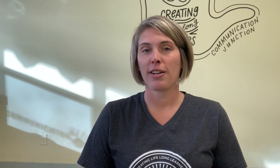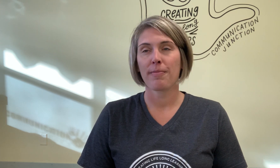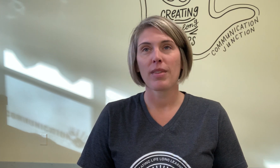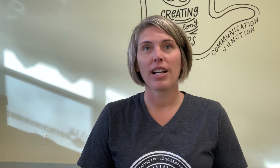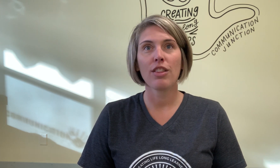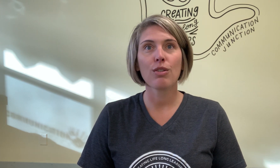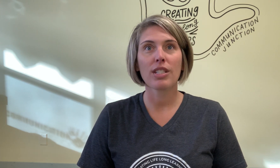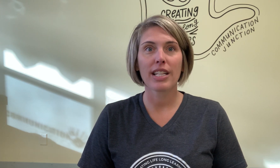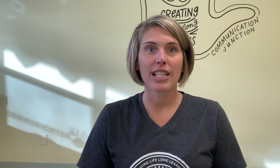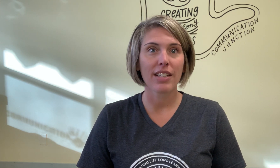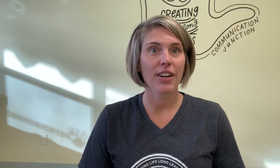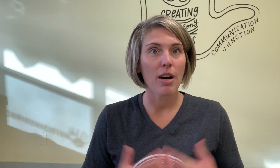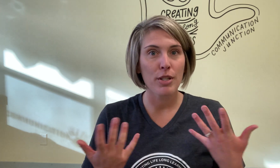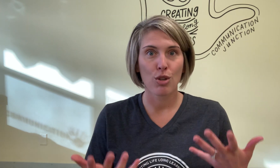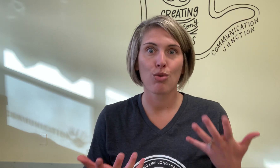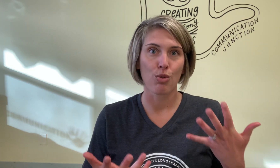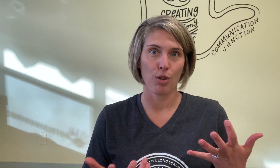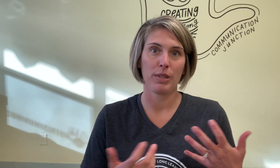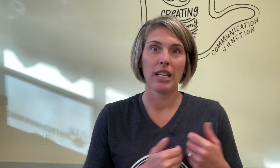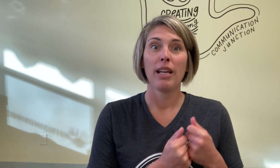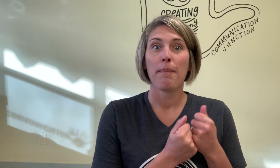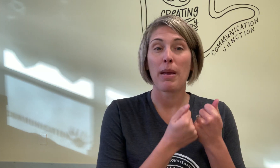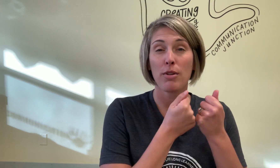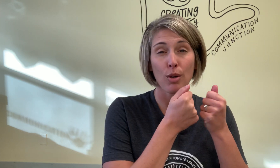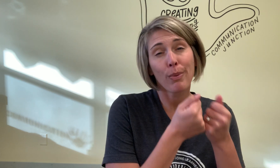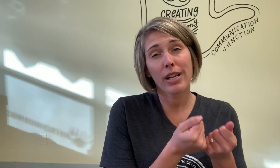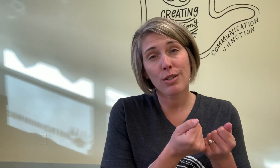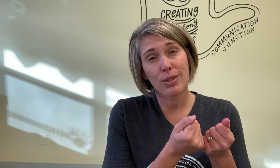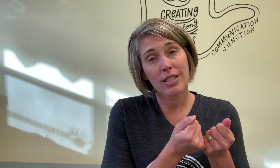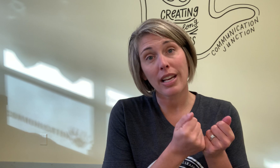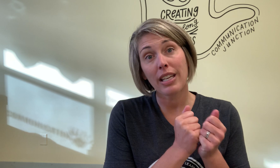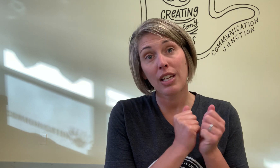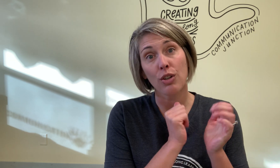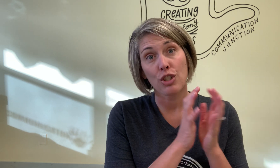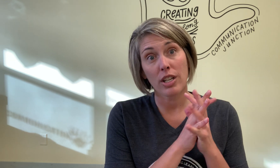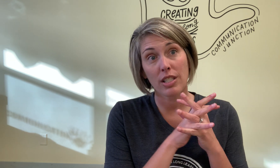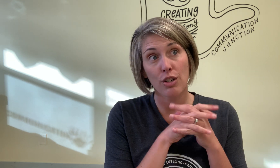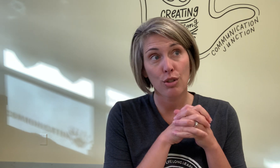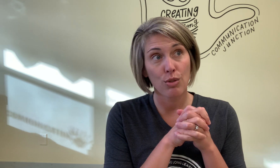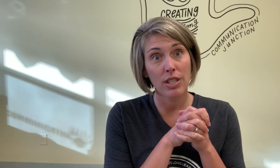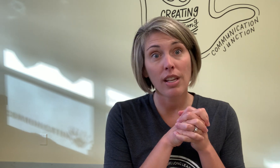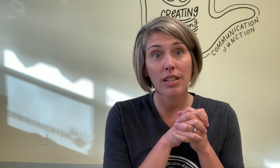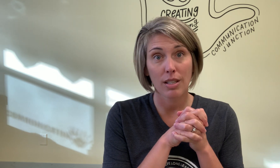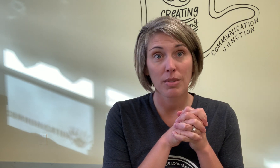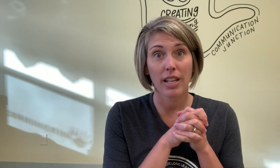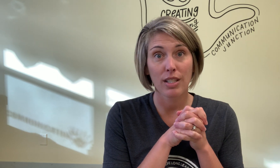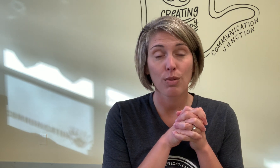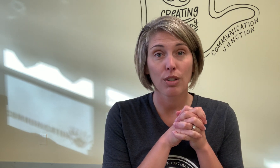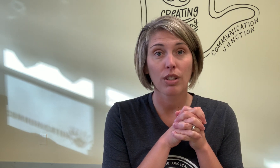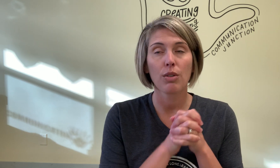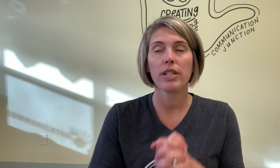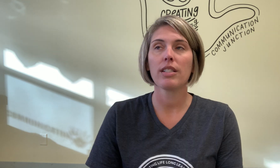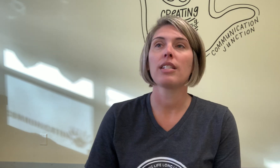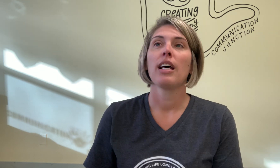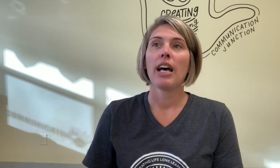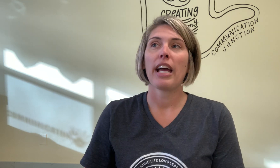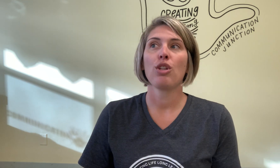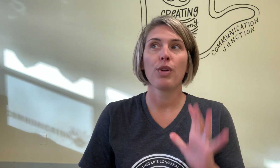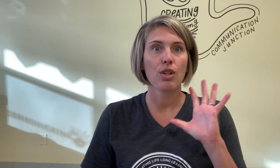long. And those signs kind of come in two groups. Maybe you're brand new to signing or just introducing some signs with your little ones, and you want those to